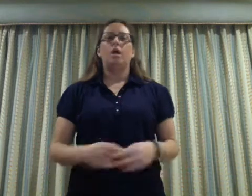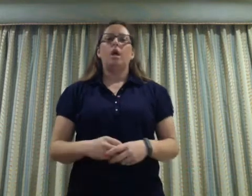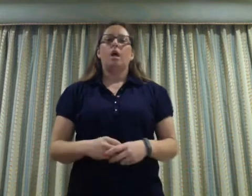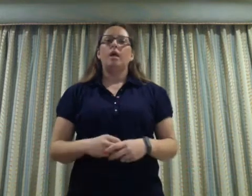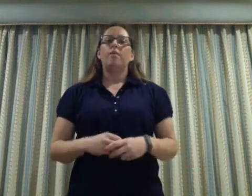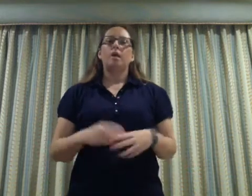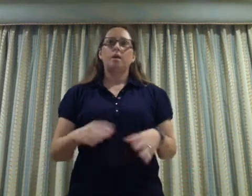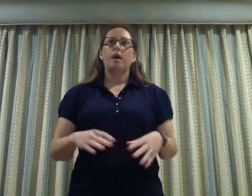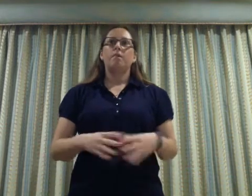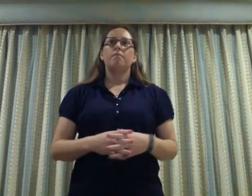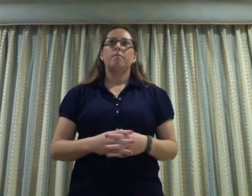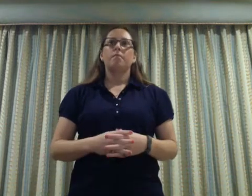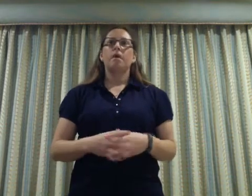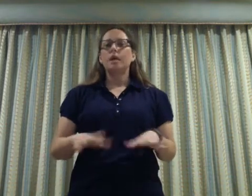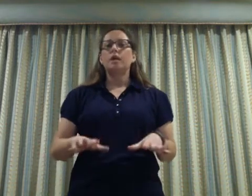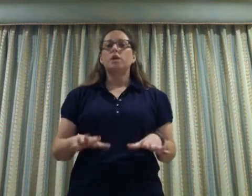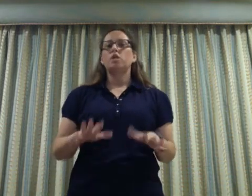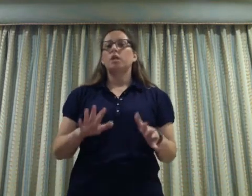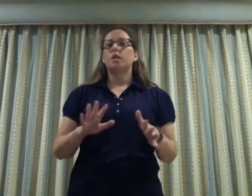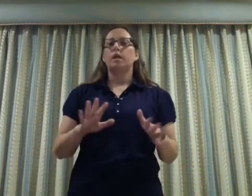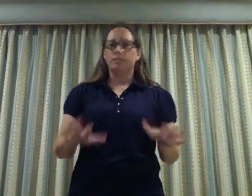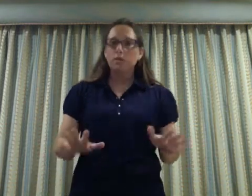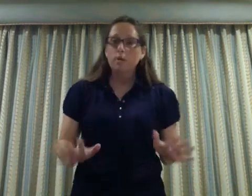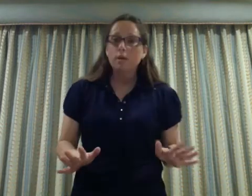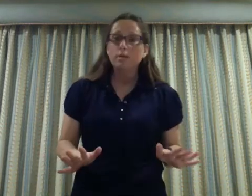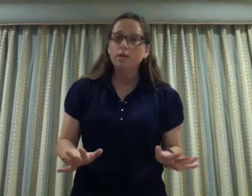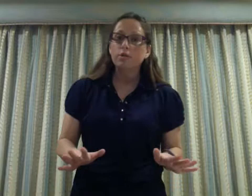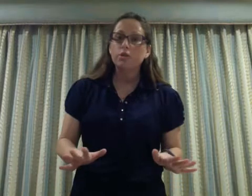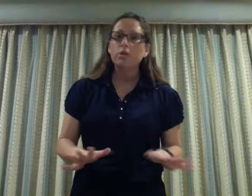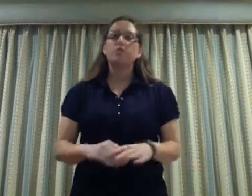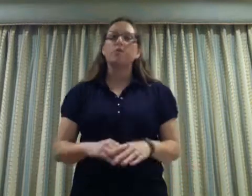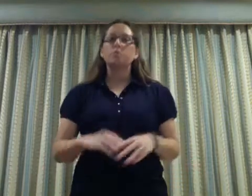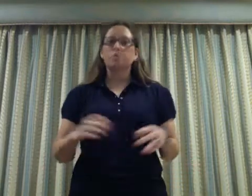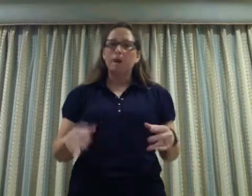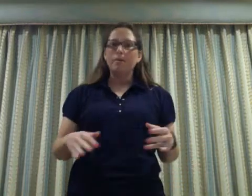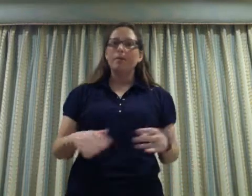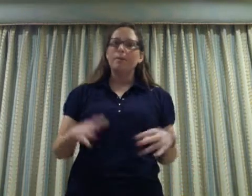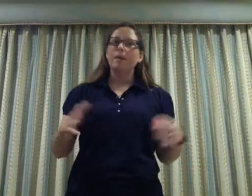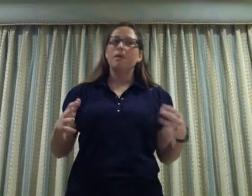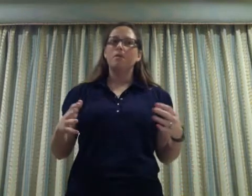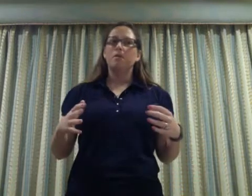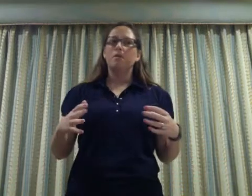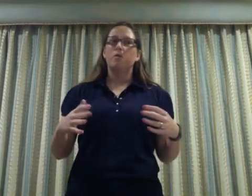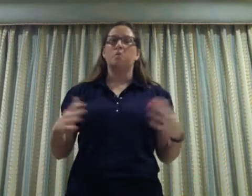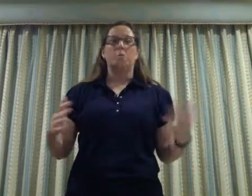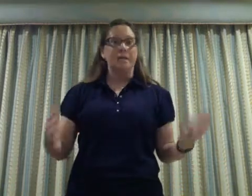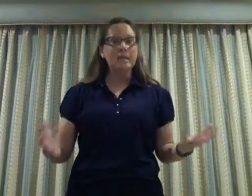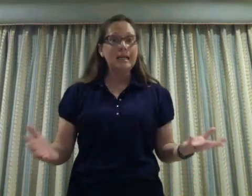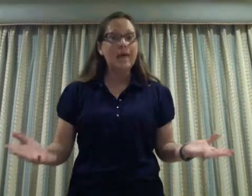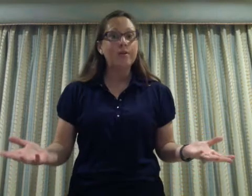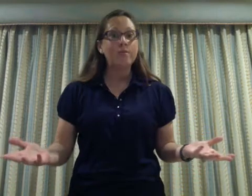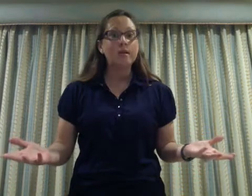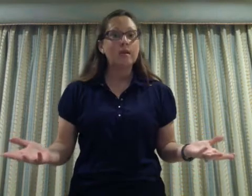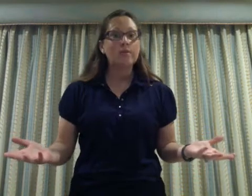And I thought, okay, I might not drink as much water as I usually do because we're probably going to be really out in the middle of